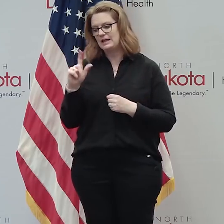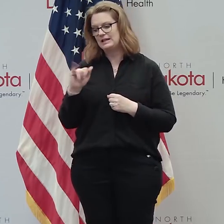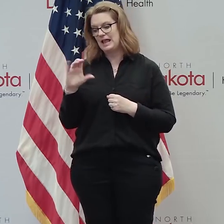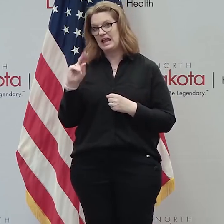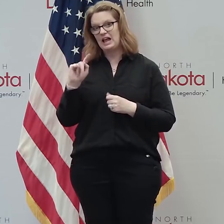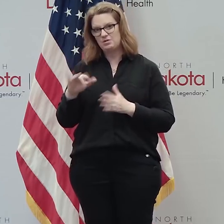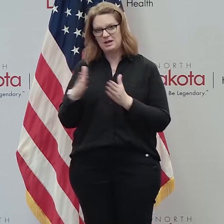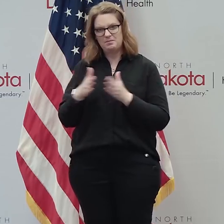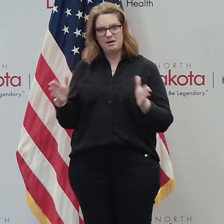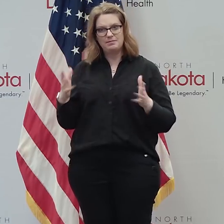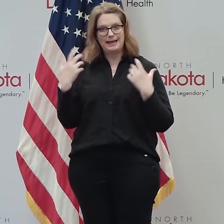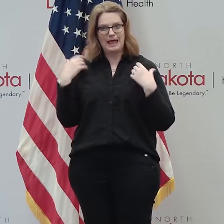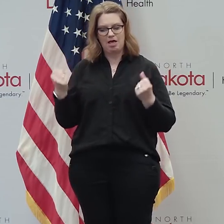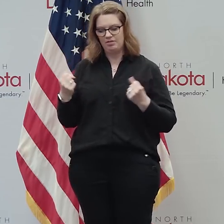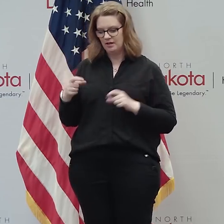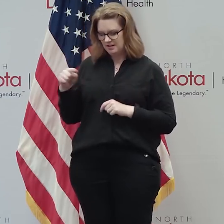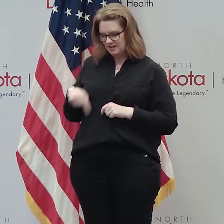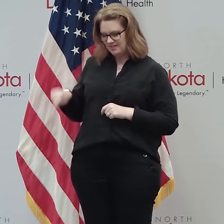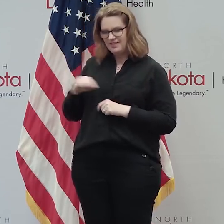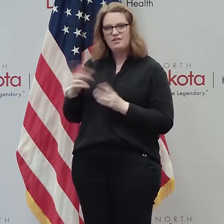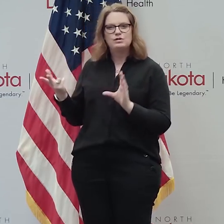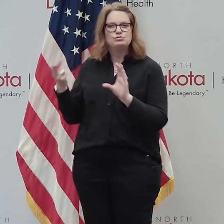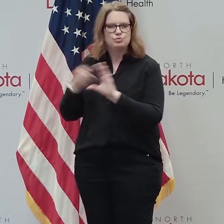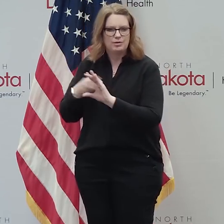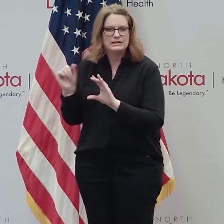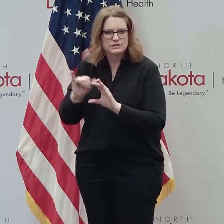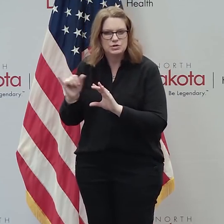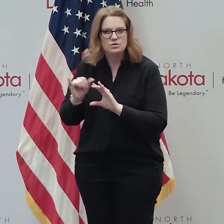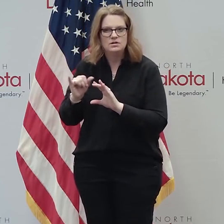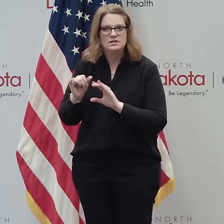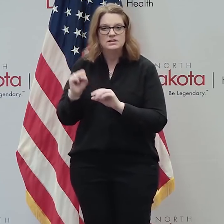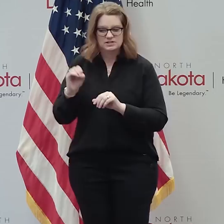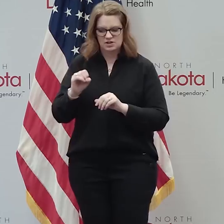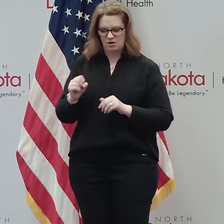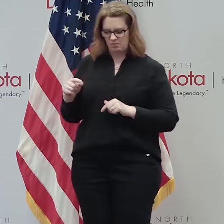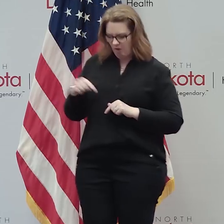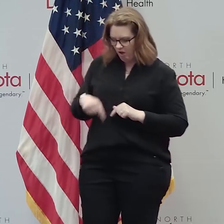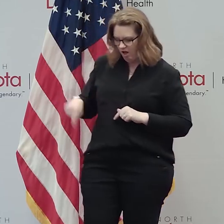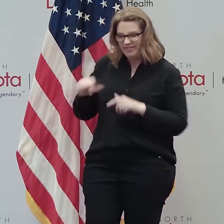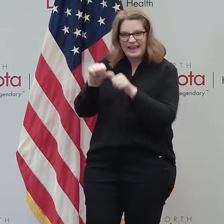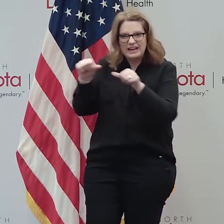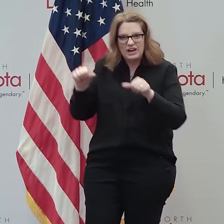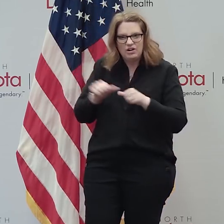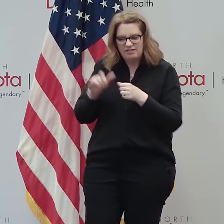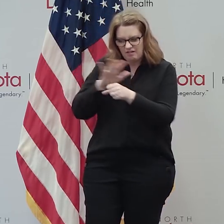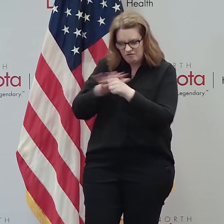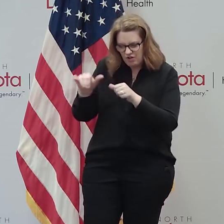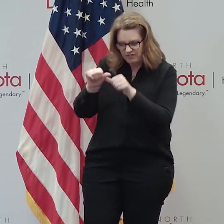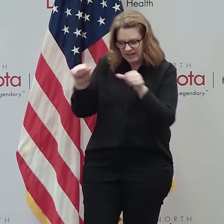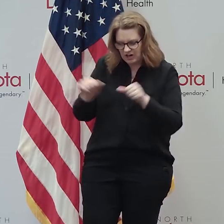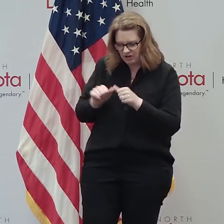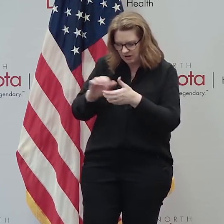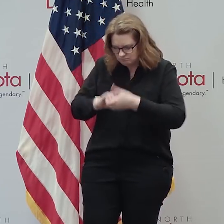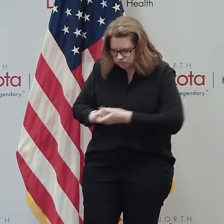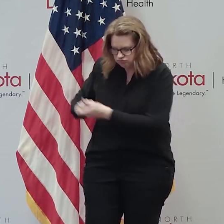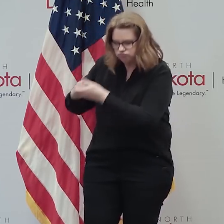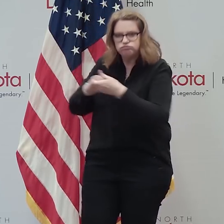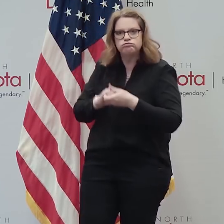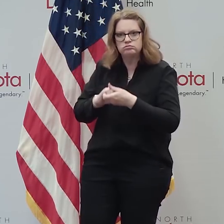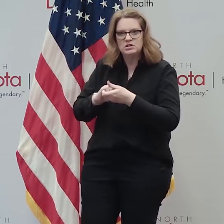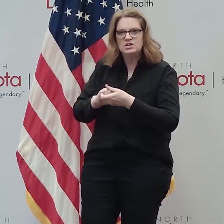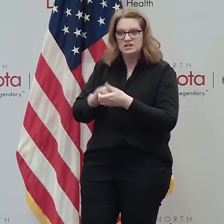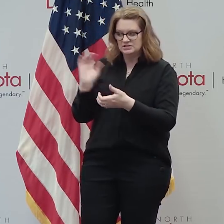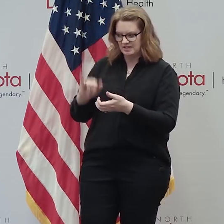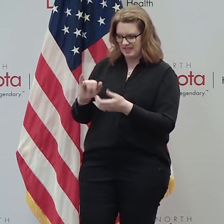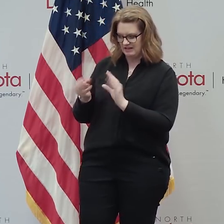They've also joined the task force to make sure that we got a seamless approach to drive down the COVID-19 positivity rate in the Fargo,